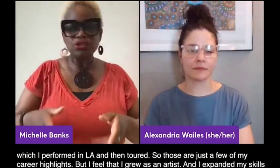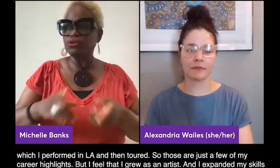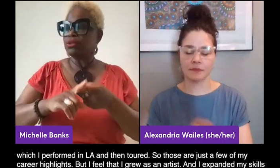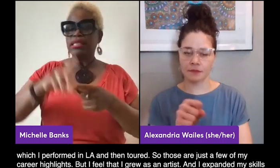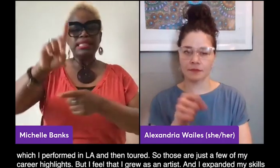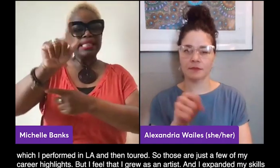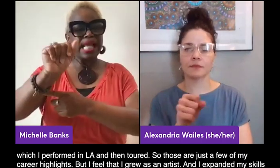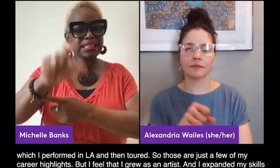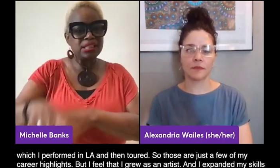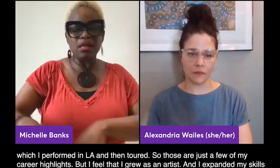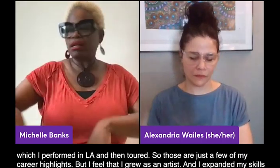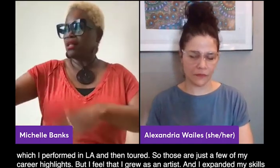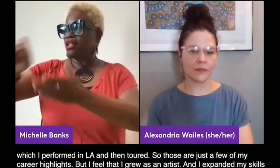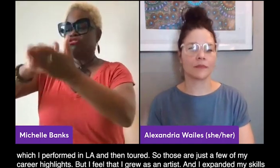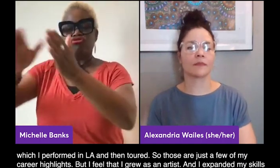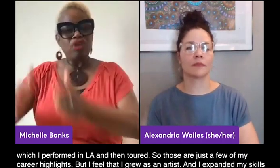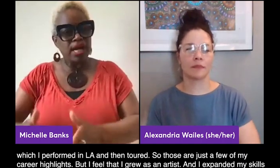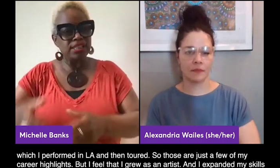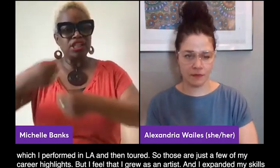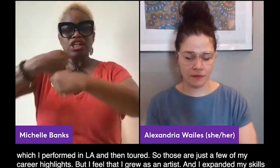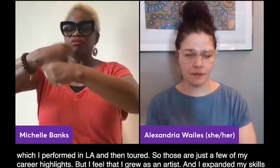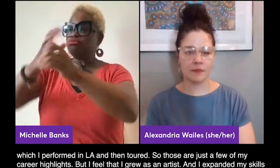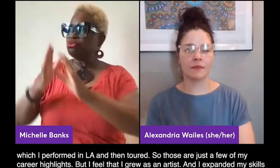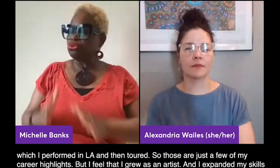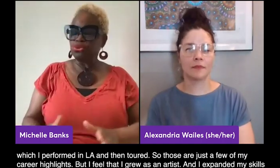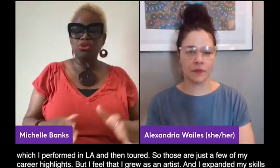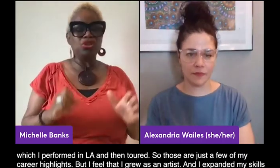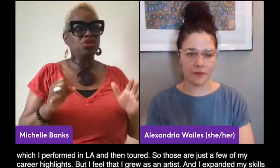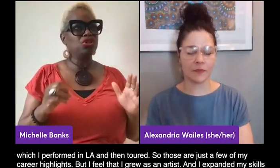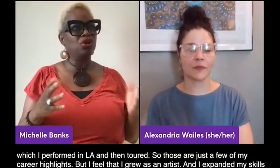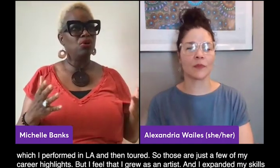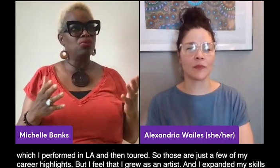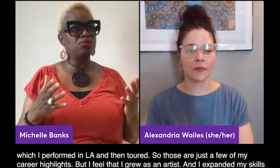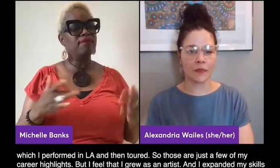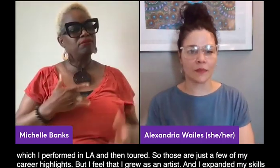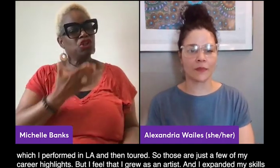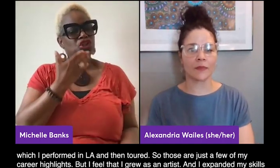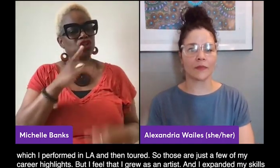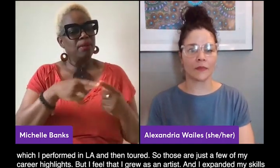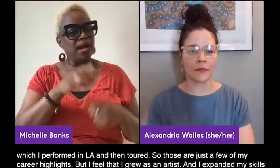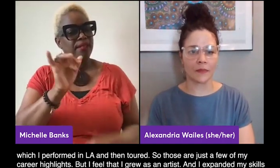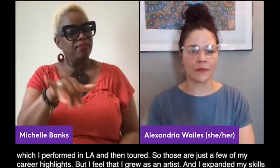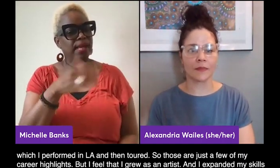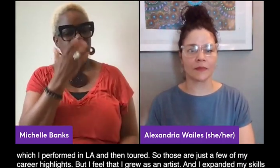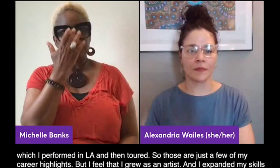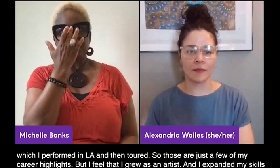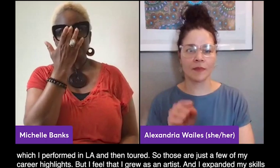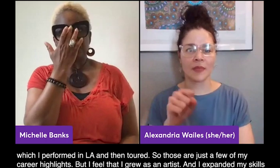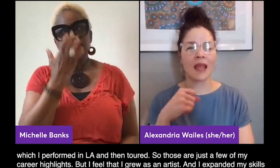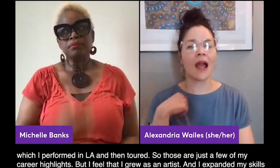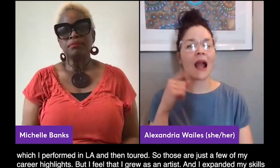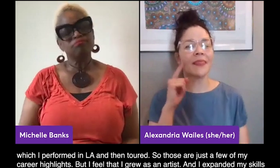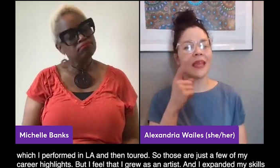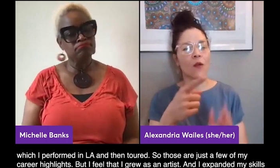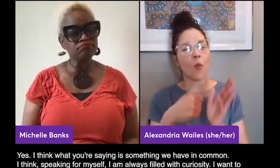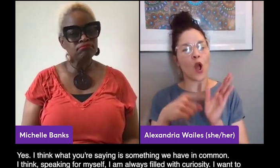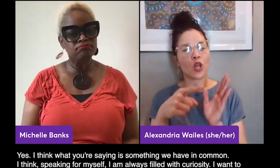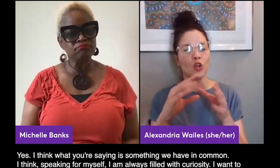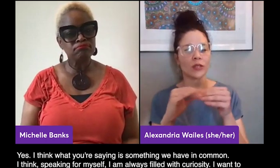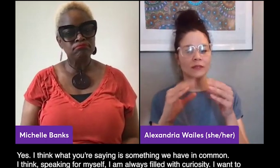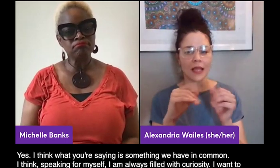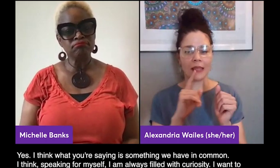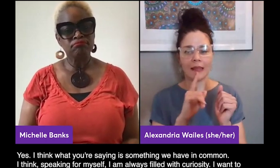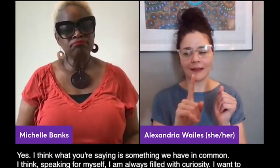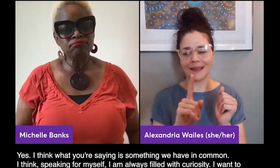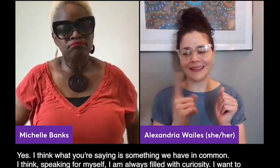but as a director, a DASL, a writer, a producer. So I feel good about that. Yes,